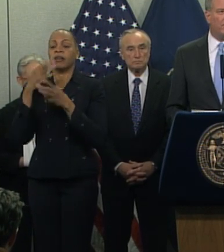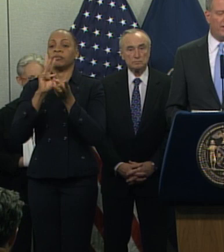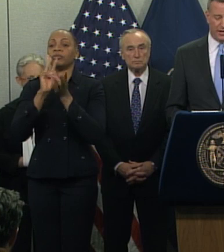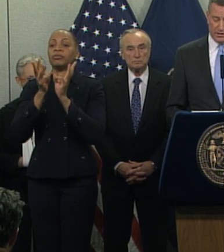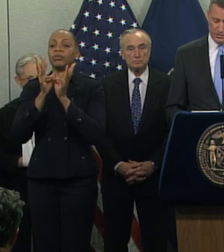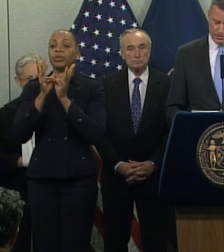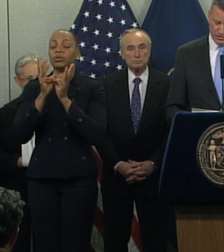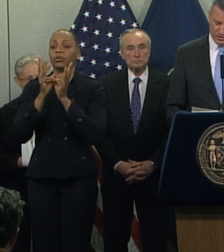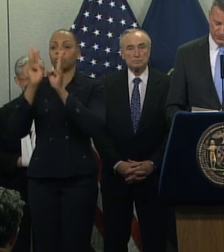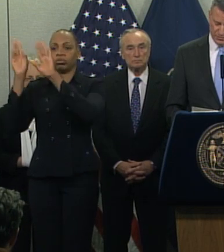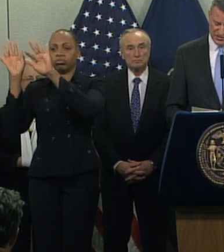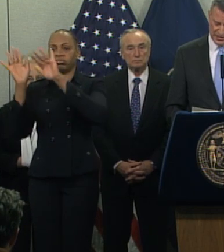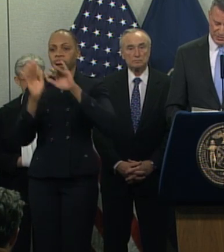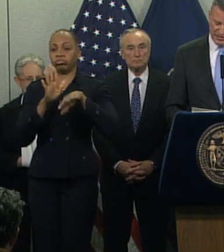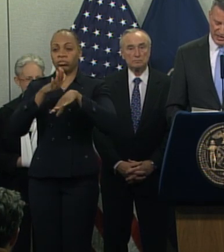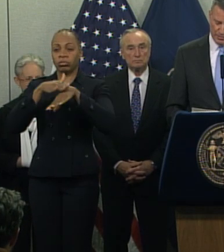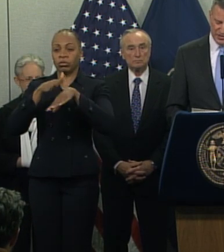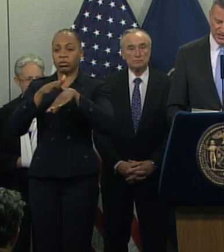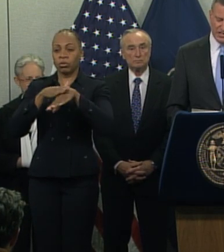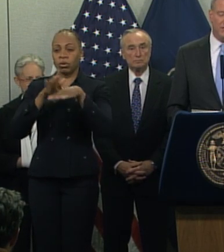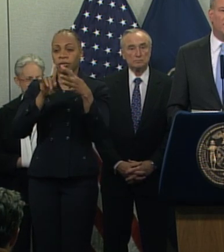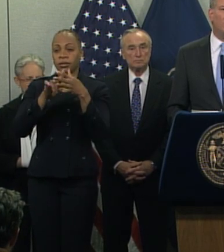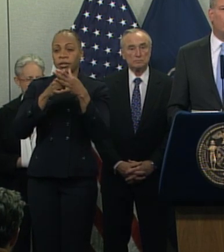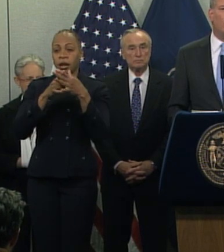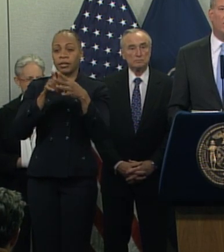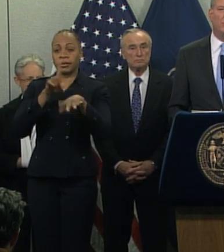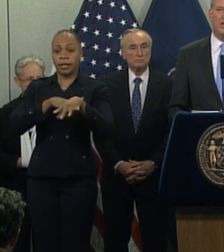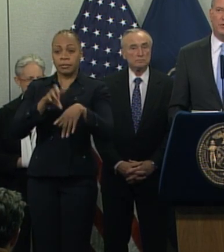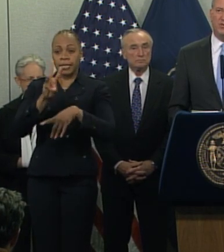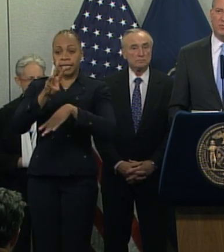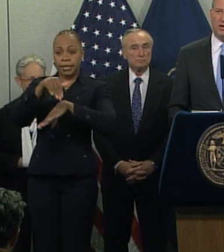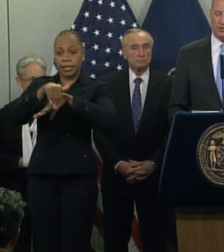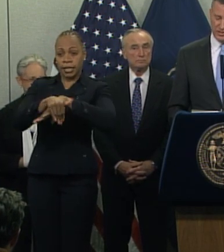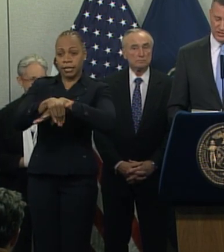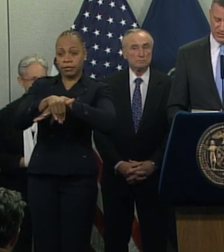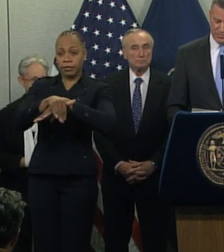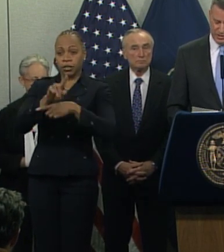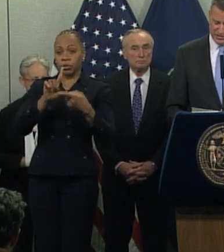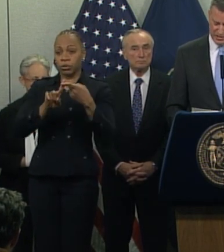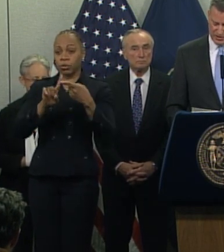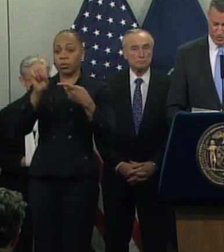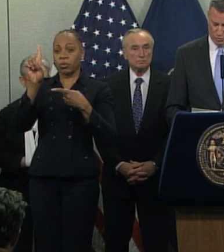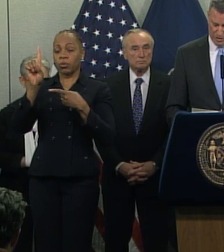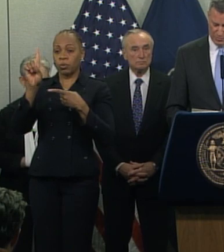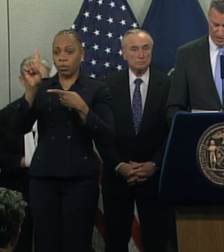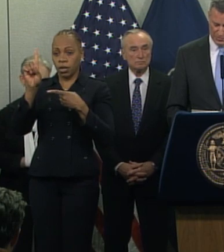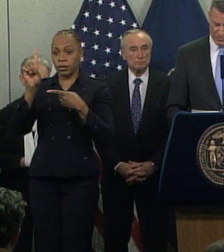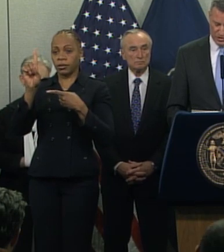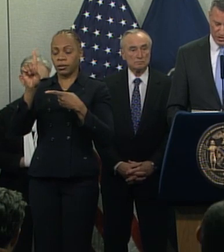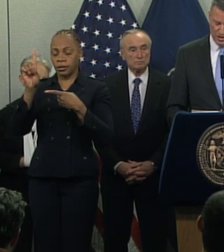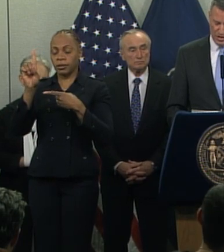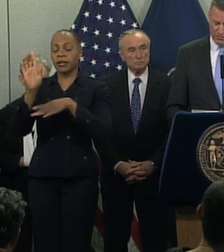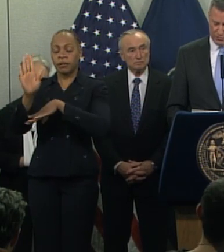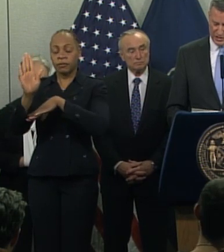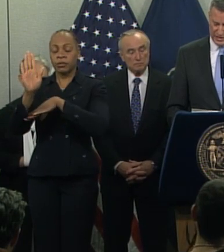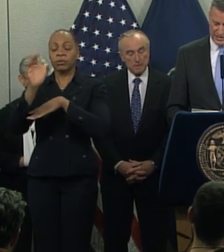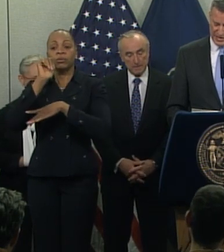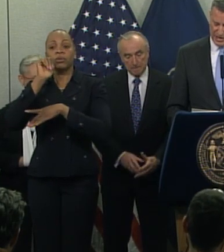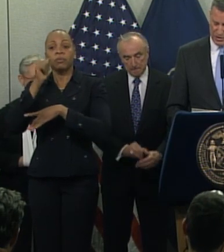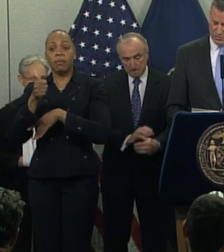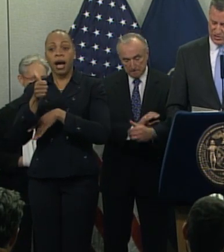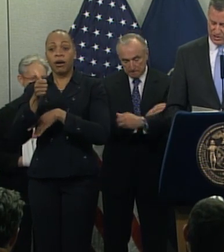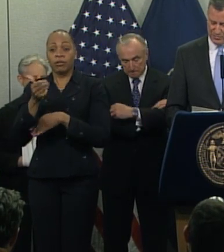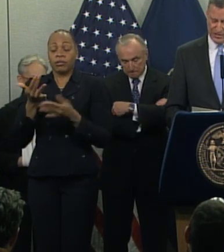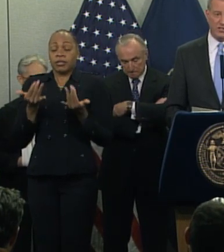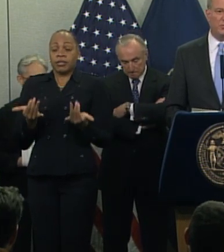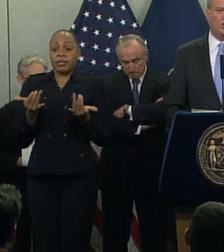warning in effect from 6 p.m. this evening till 1 p.m. tomorrow. That's 6 p.m. this evening till 1 p.m. tomorrow. Forecast